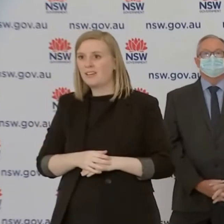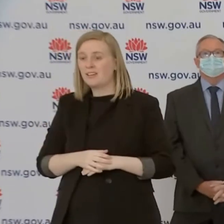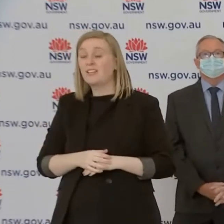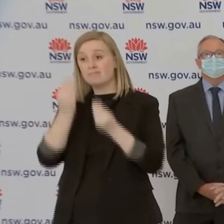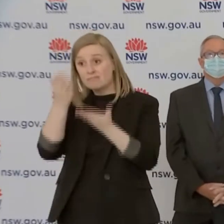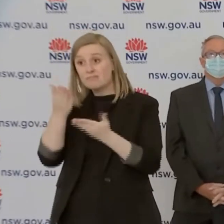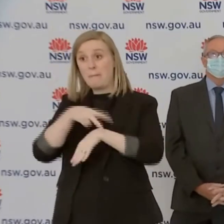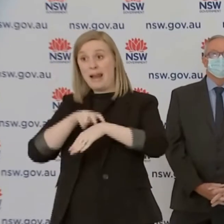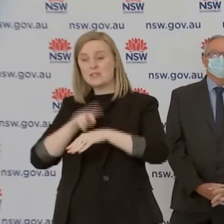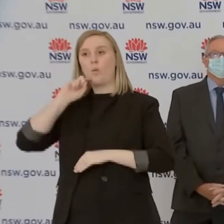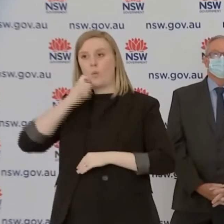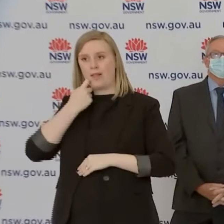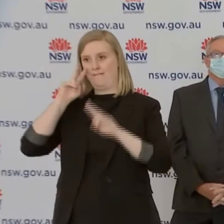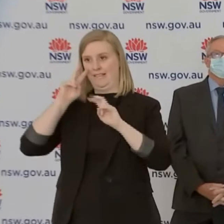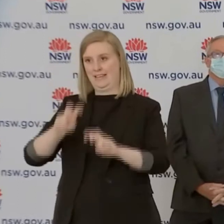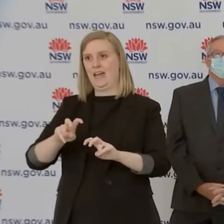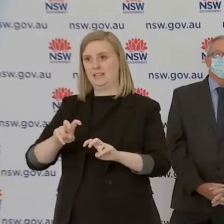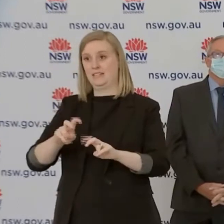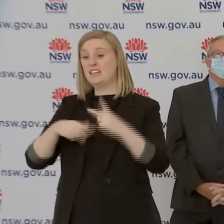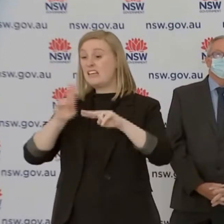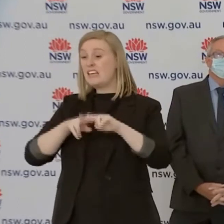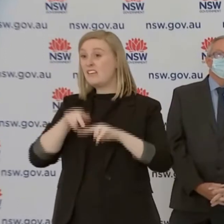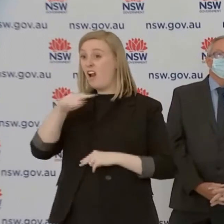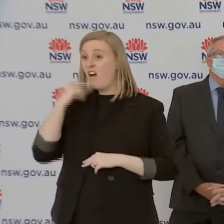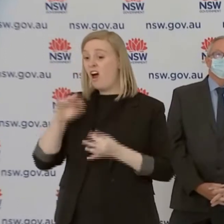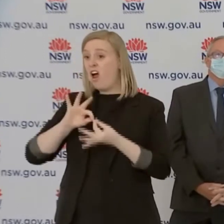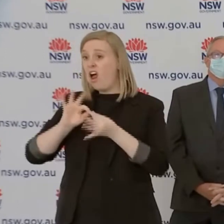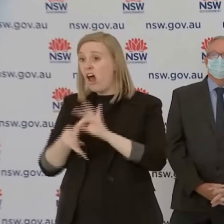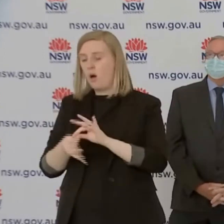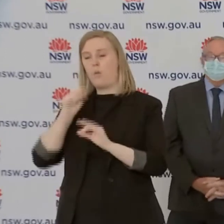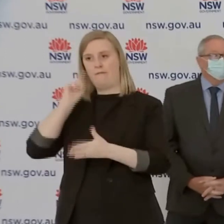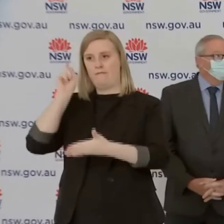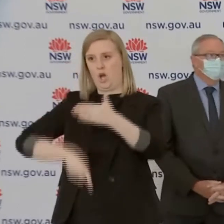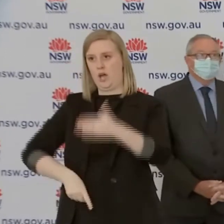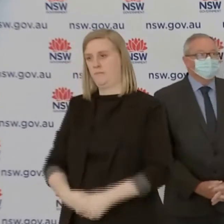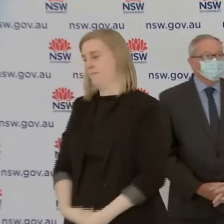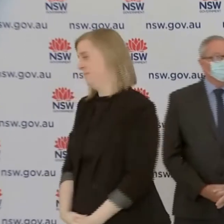that, and they will take action where they think it is necessary and appropriate. Will the